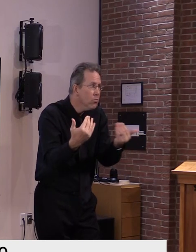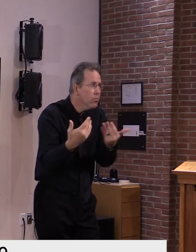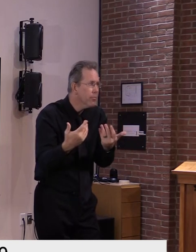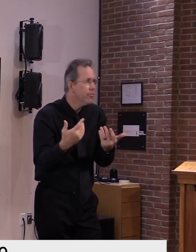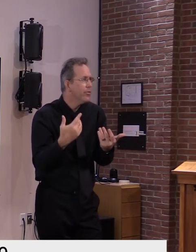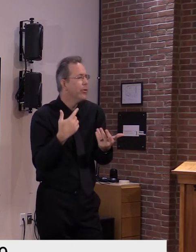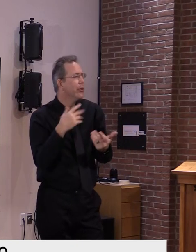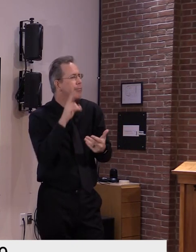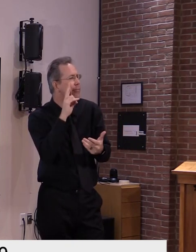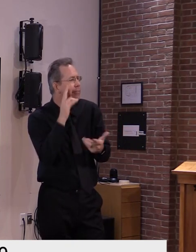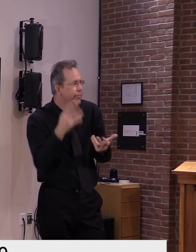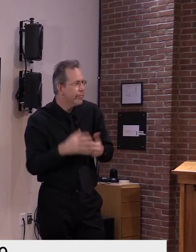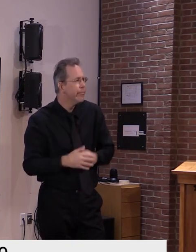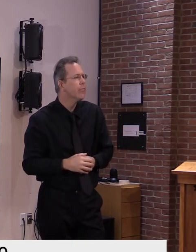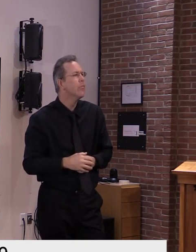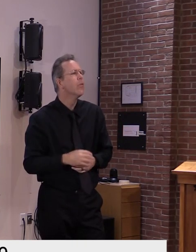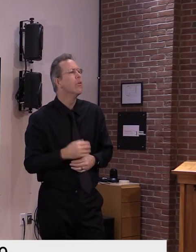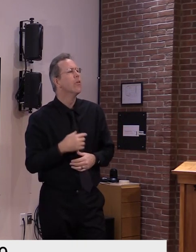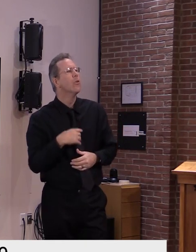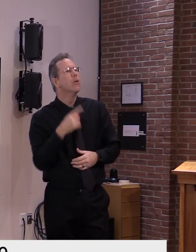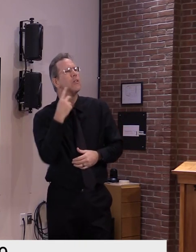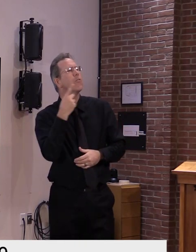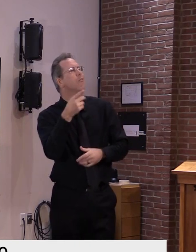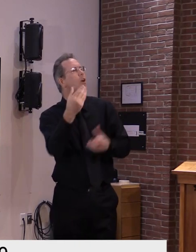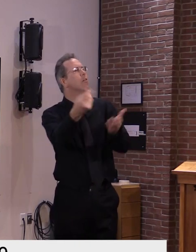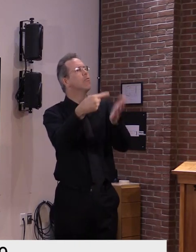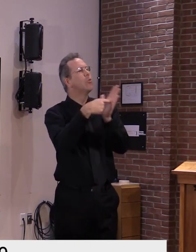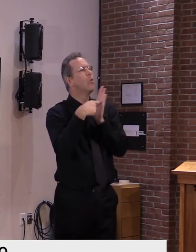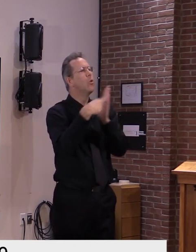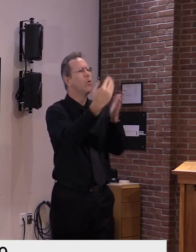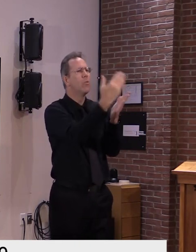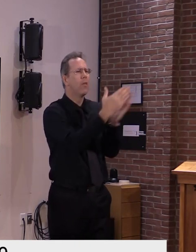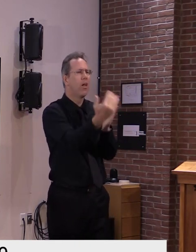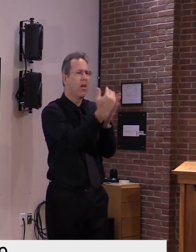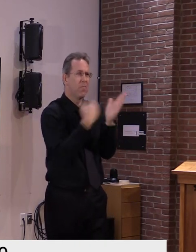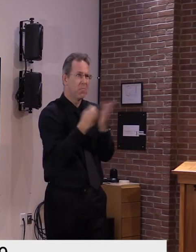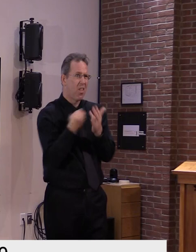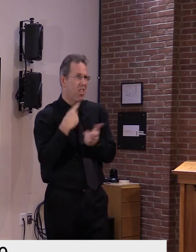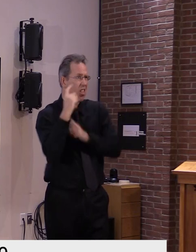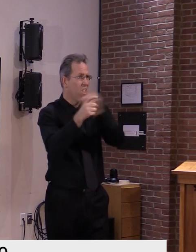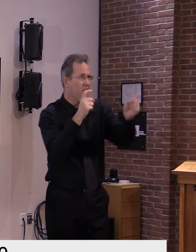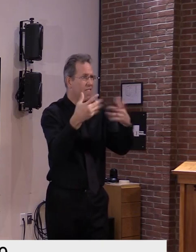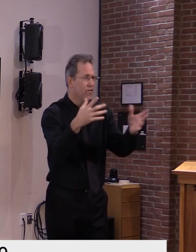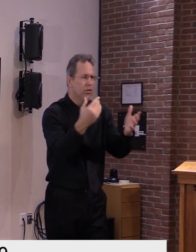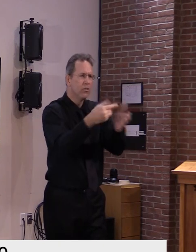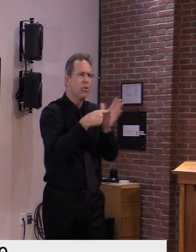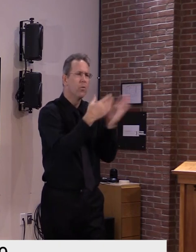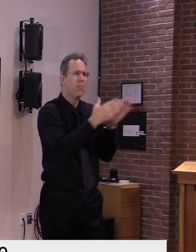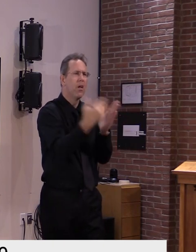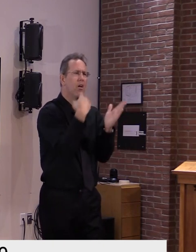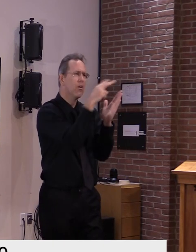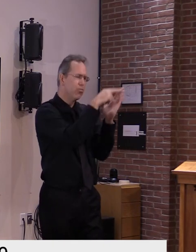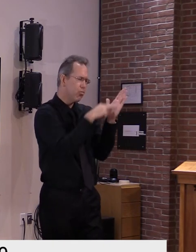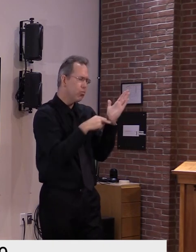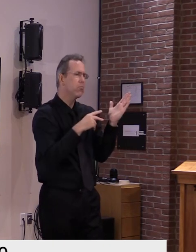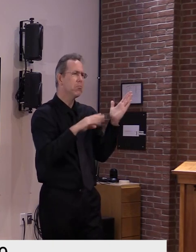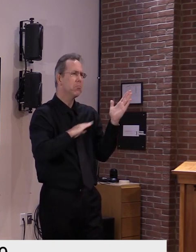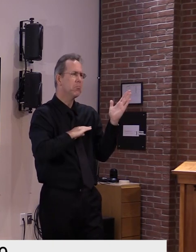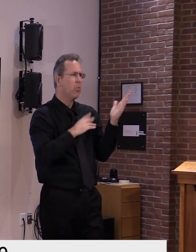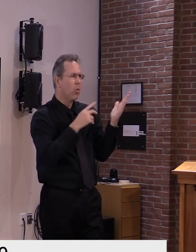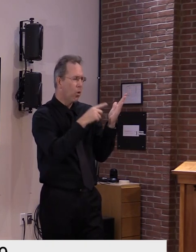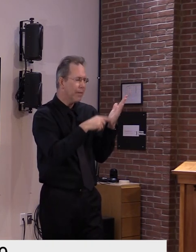plan. I know they're probably still working on it, and we'll work through that in debate with the legislature.